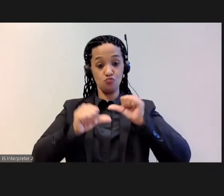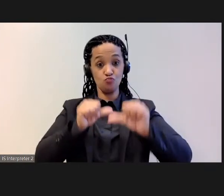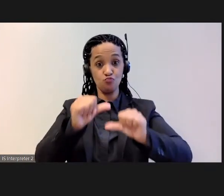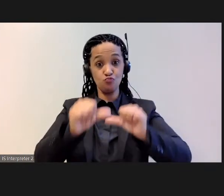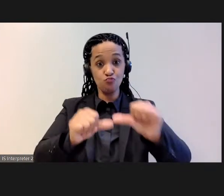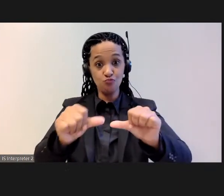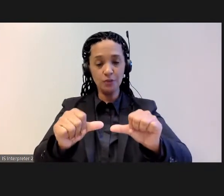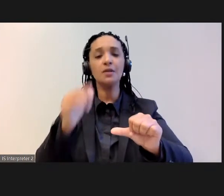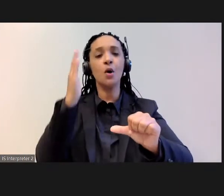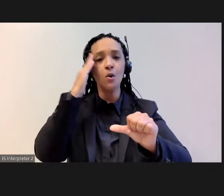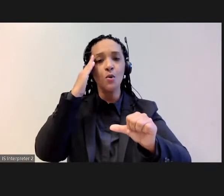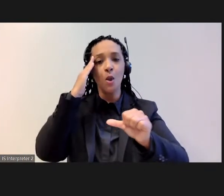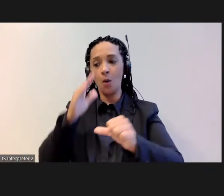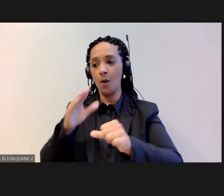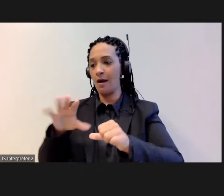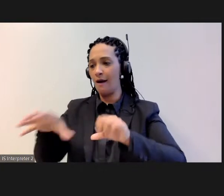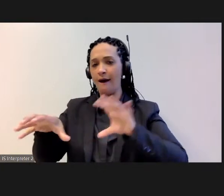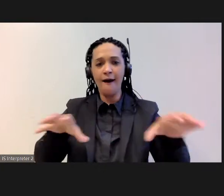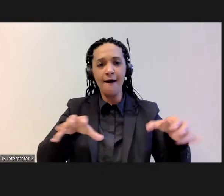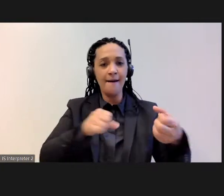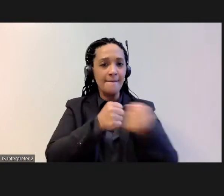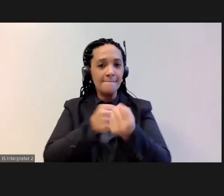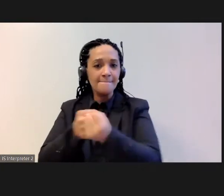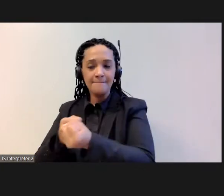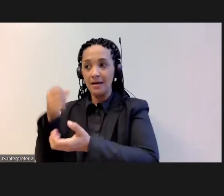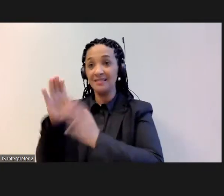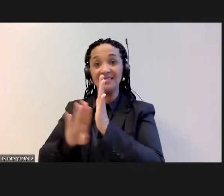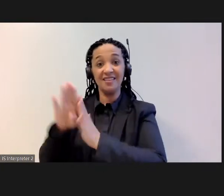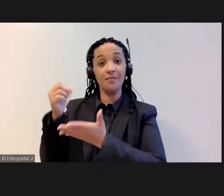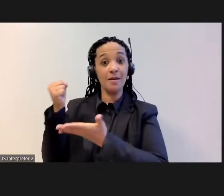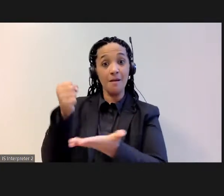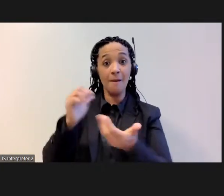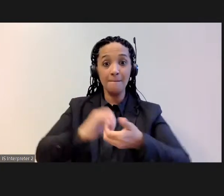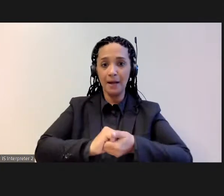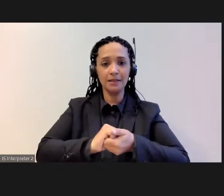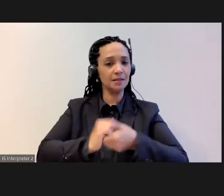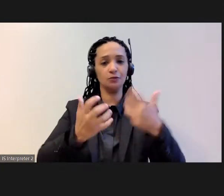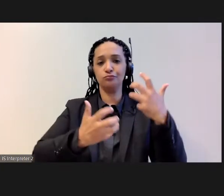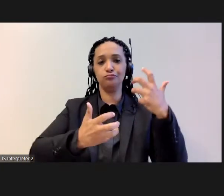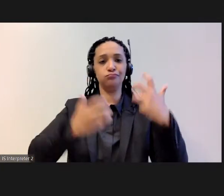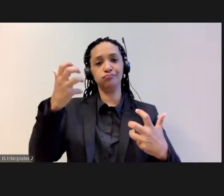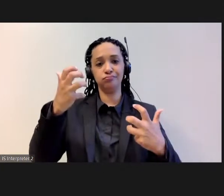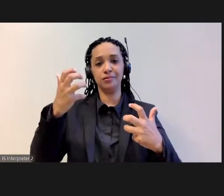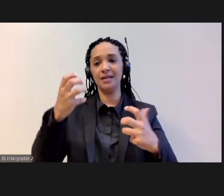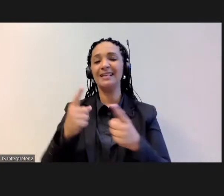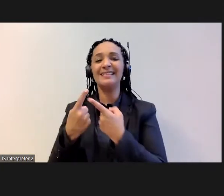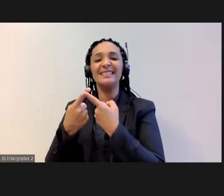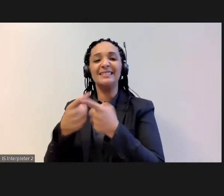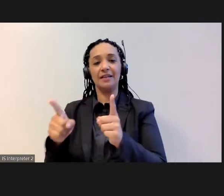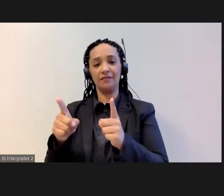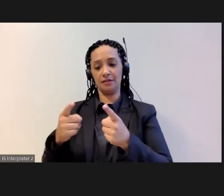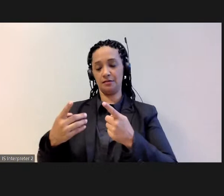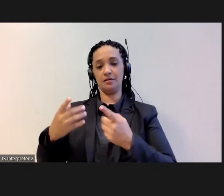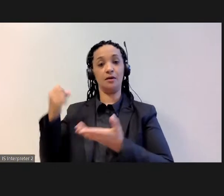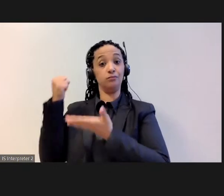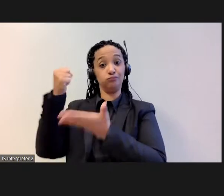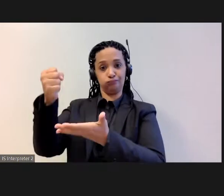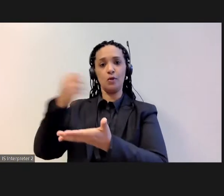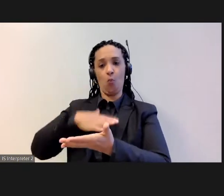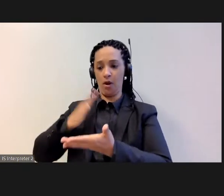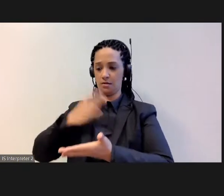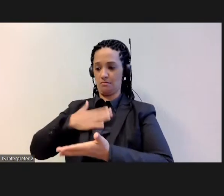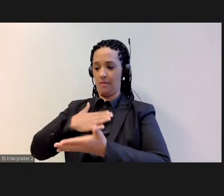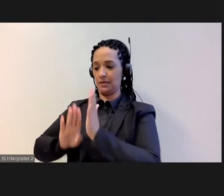development partners, there's again a lot of misalignment, at that level. Each development partner want to control their own data and run their